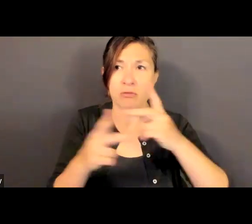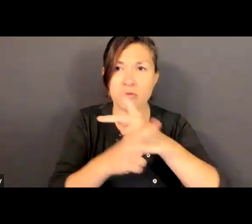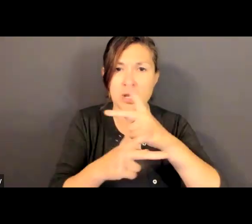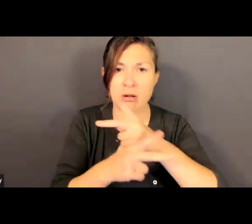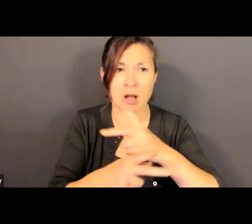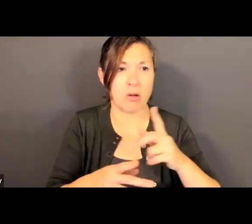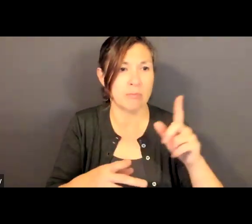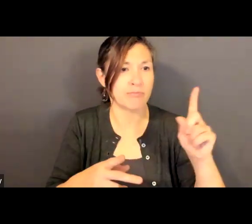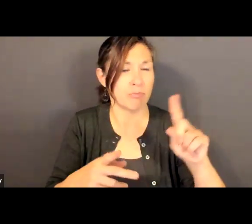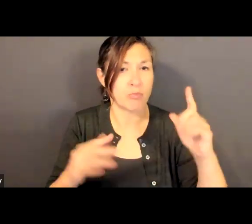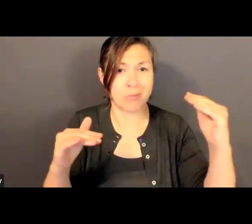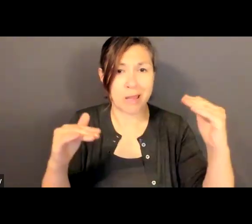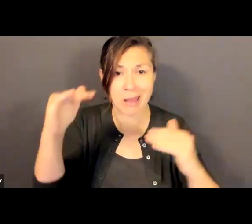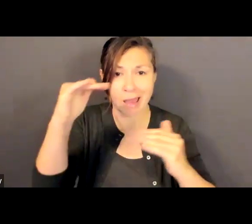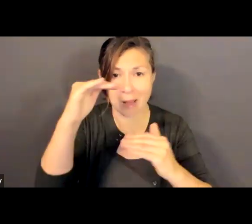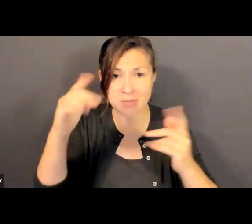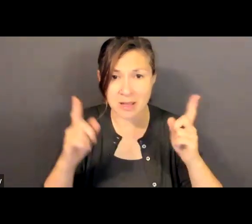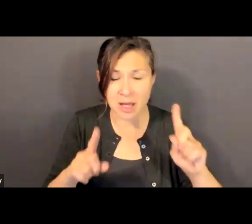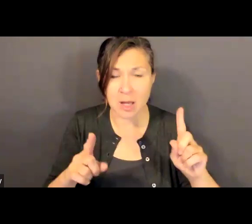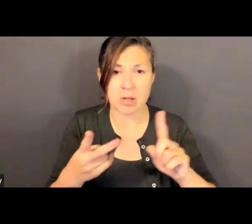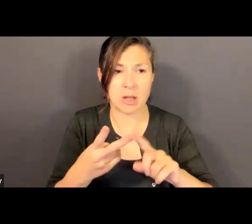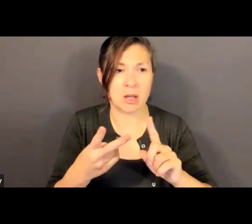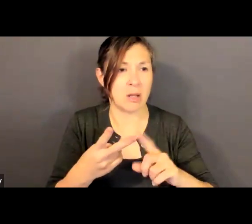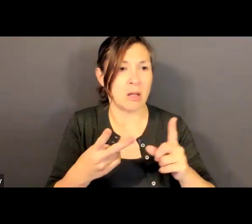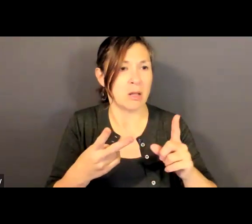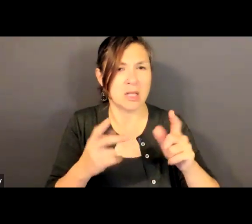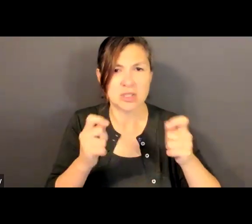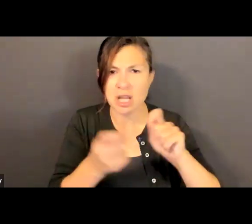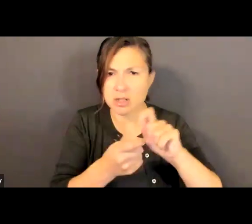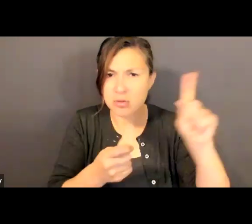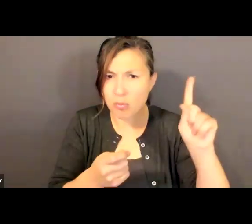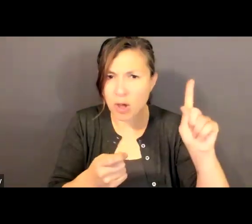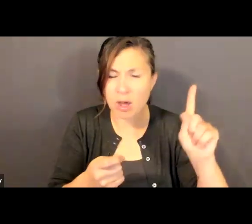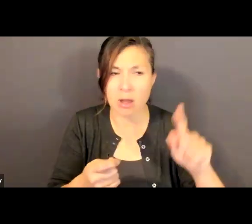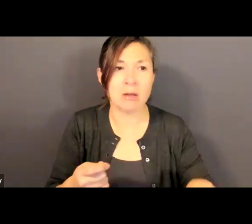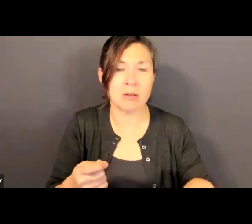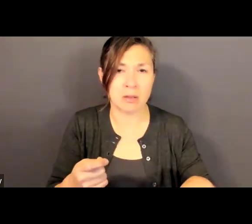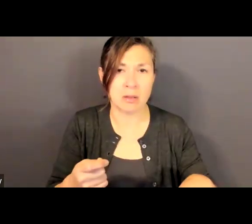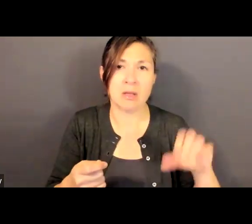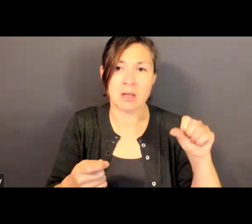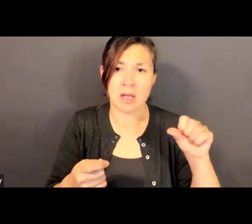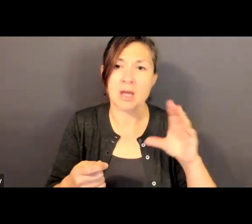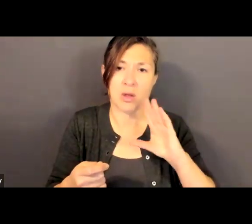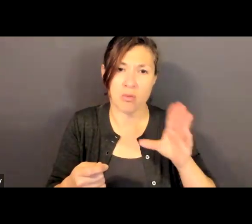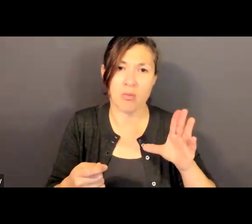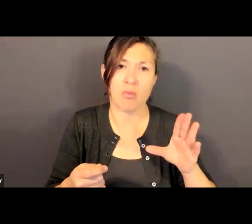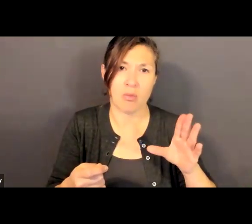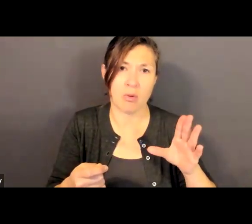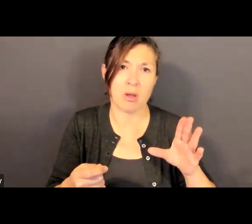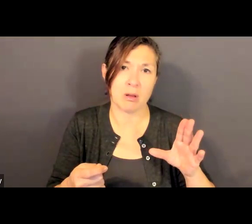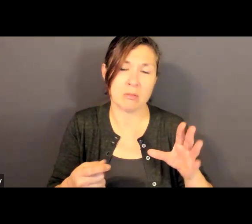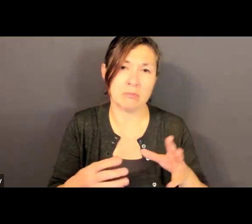gap is, where they are, what the changes need to be, we are going to find more than